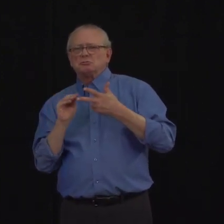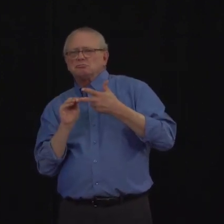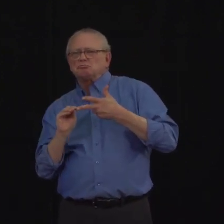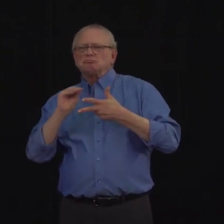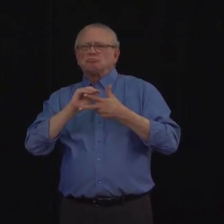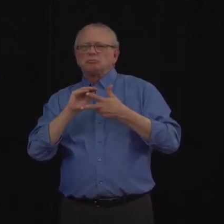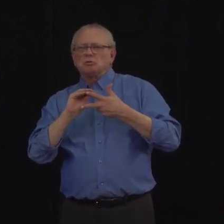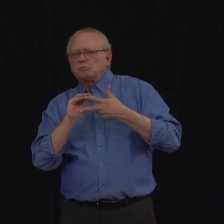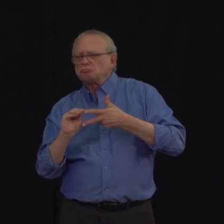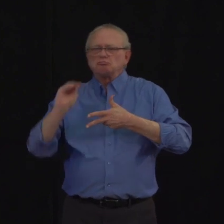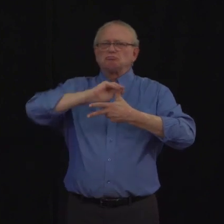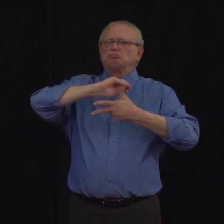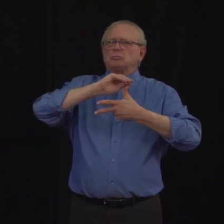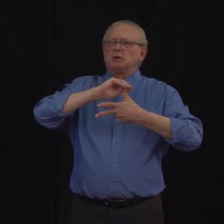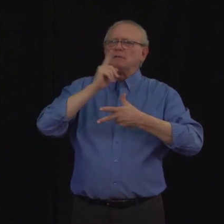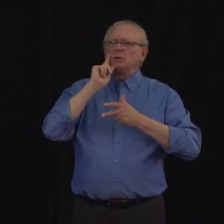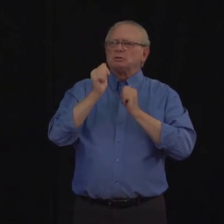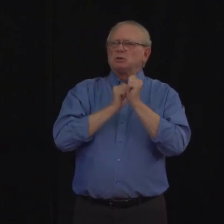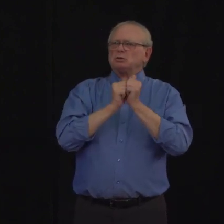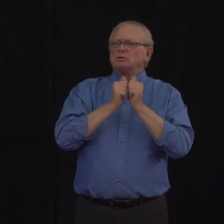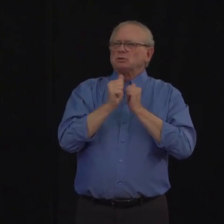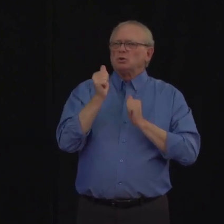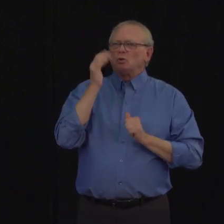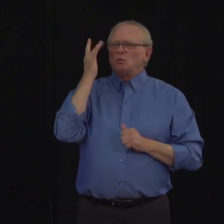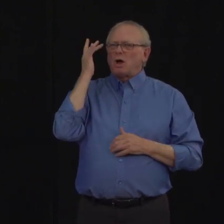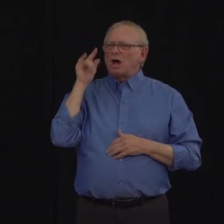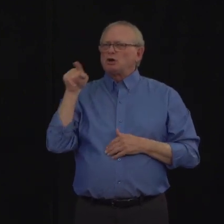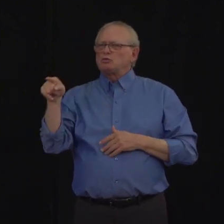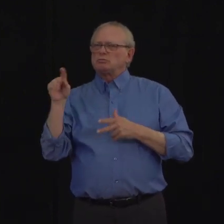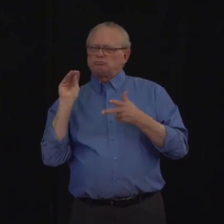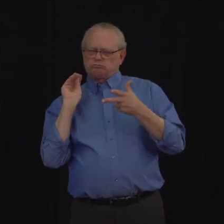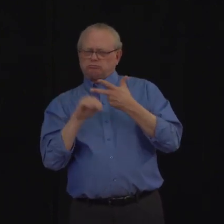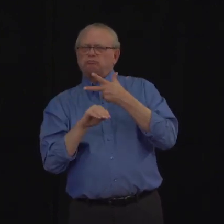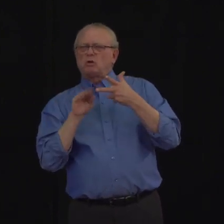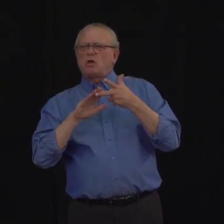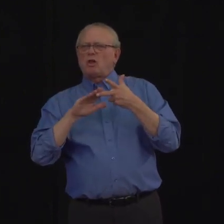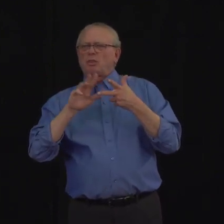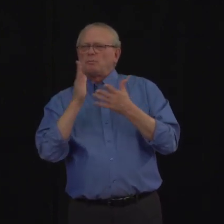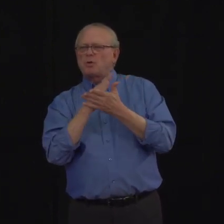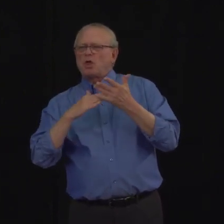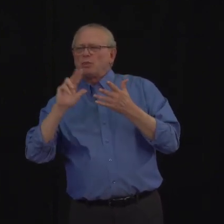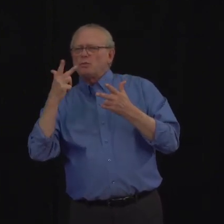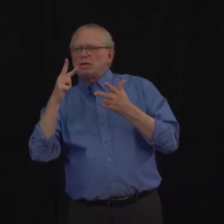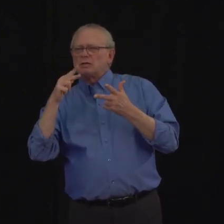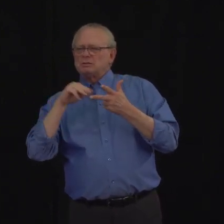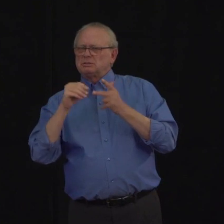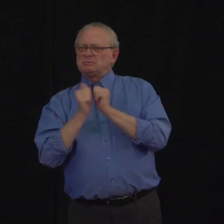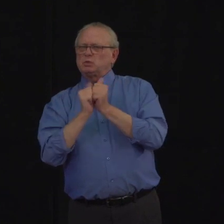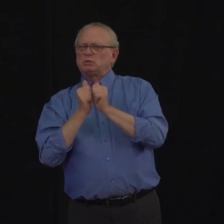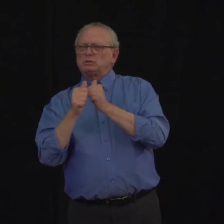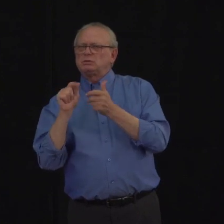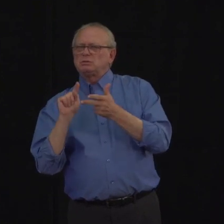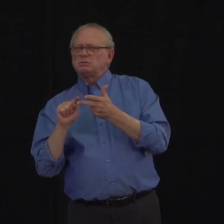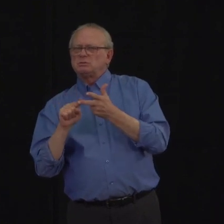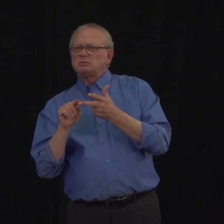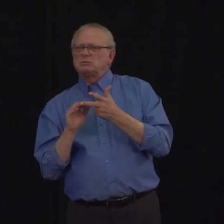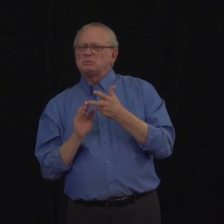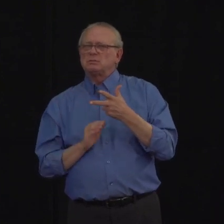put it in Phase 3 of your relaunch program. Number two is, if sport organizations can provide a health and